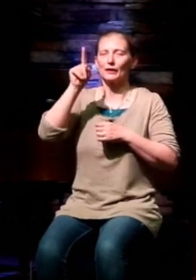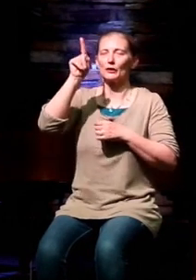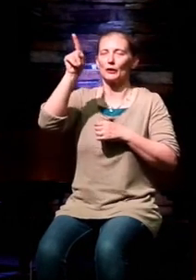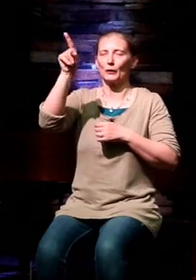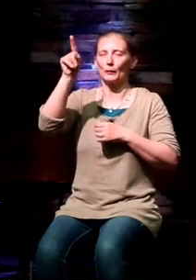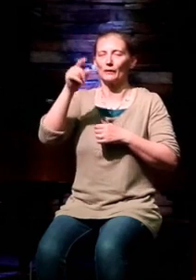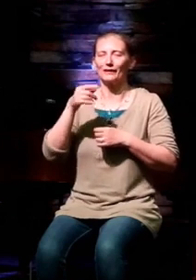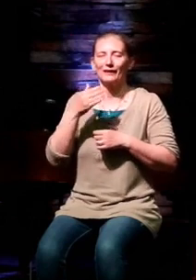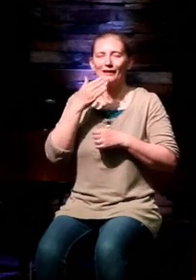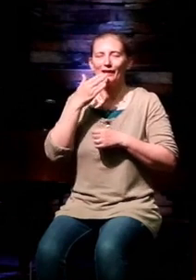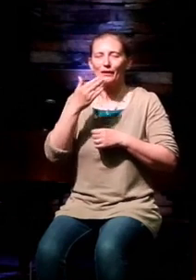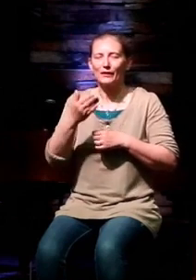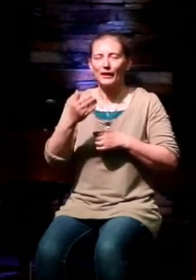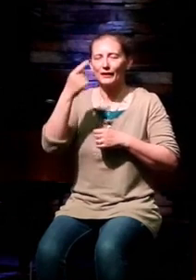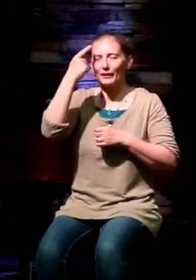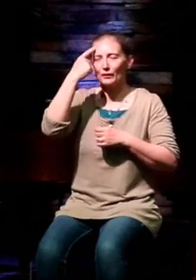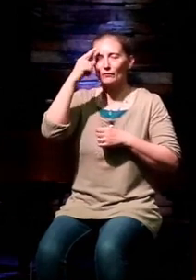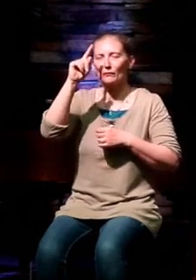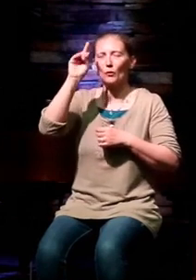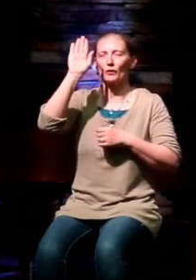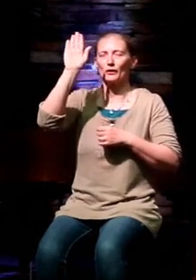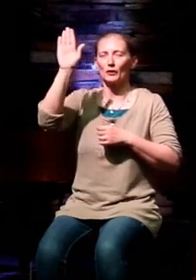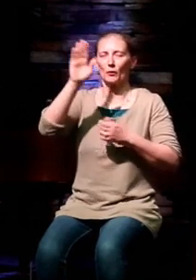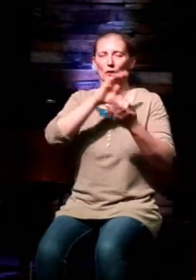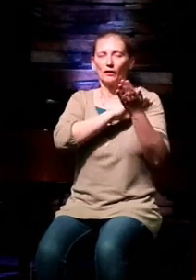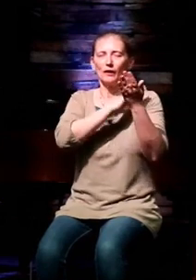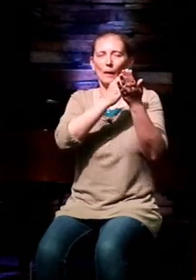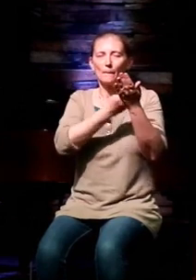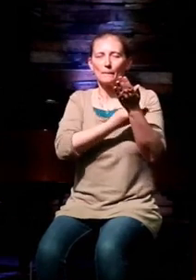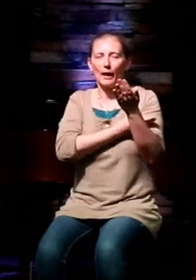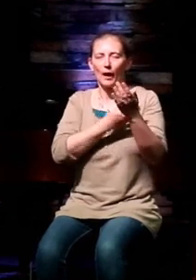there is a power that is so much greater than our own strength,